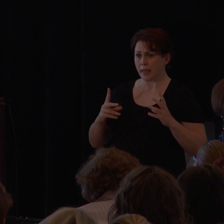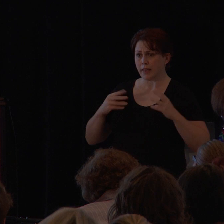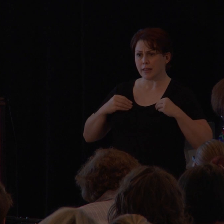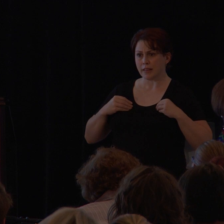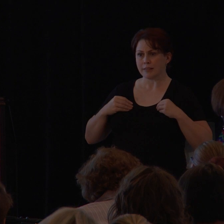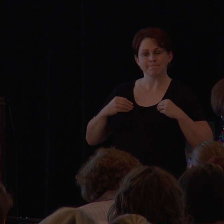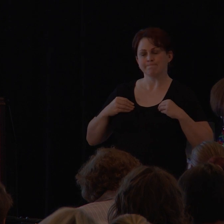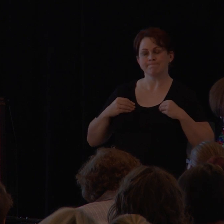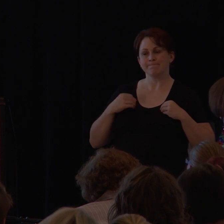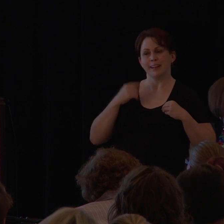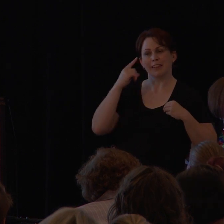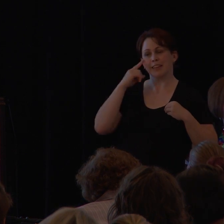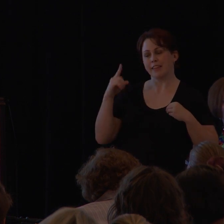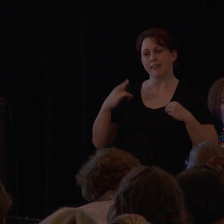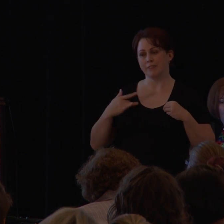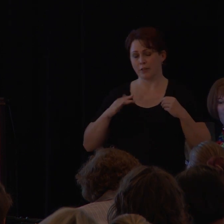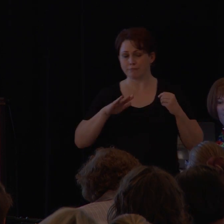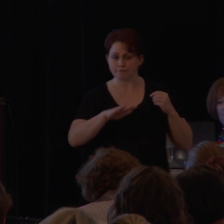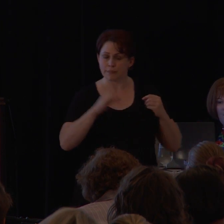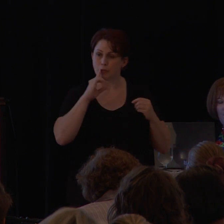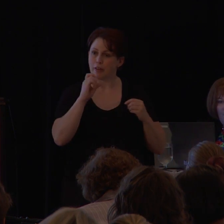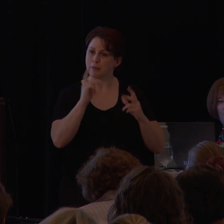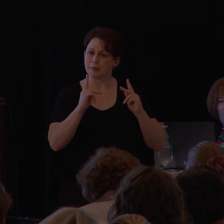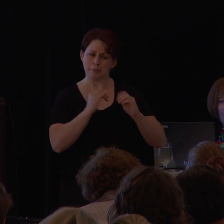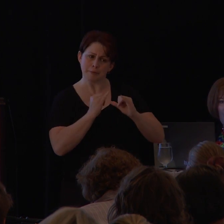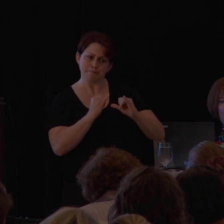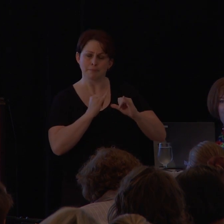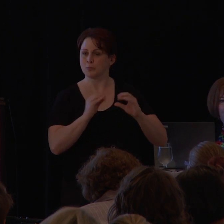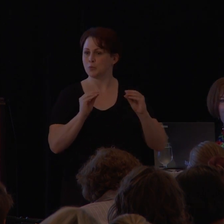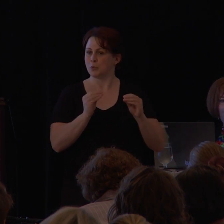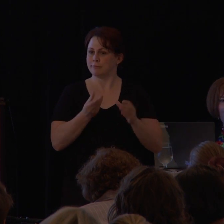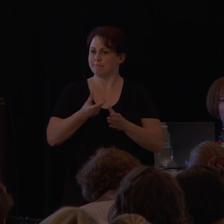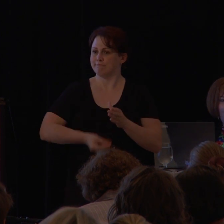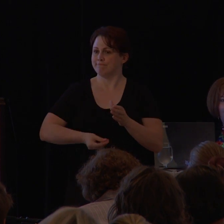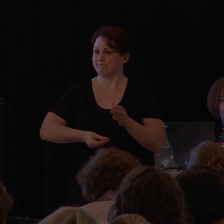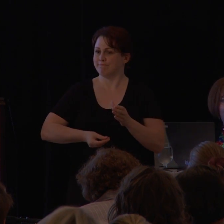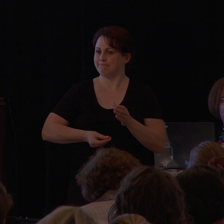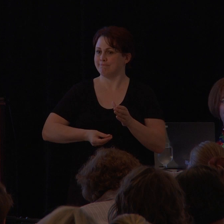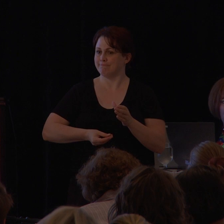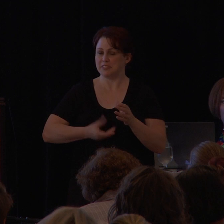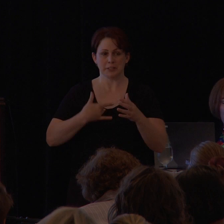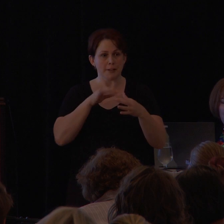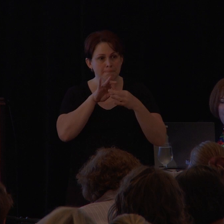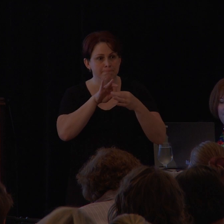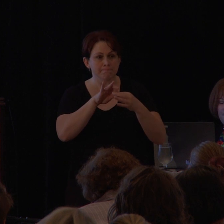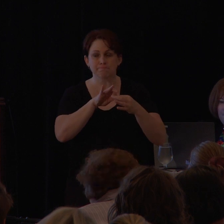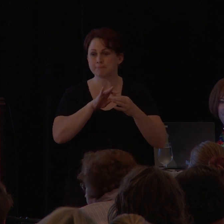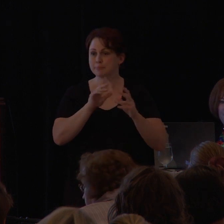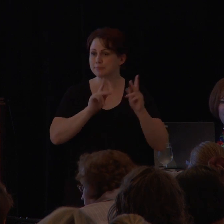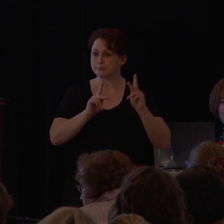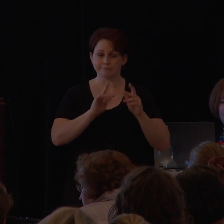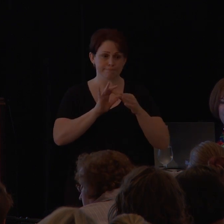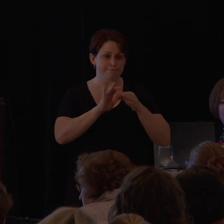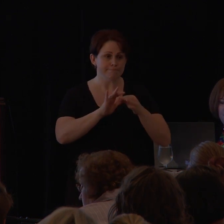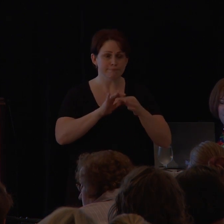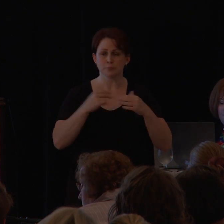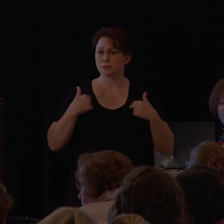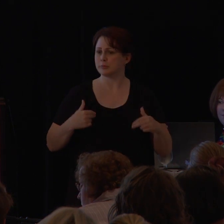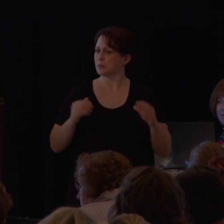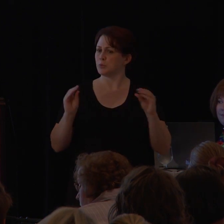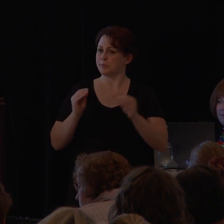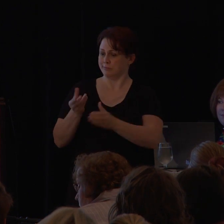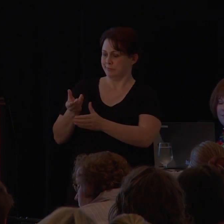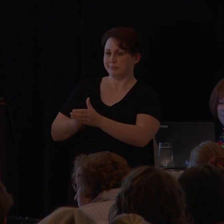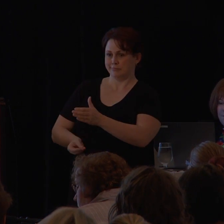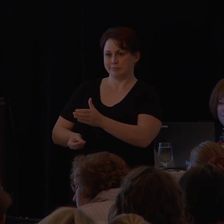in part it's a lack of empathy and a lack of identification with the humanity and feelings of other people. So anyway, I think this is